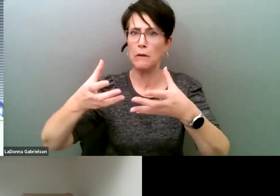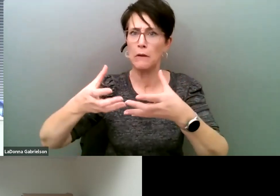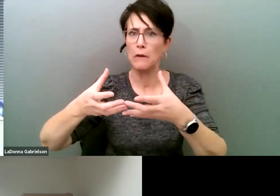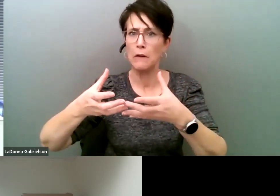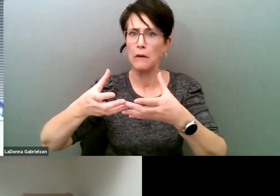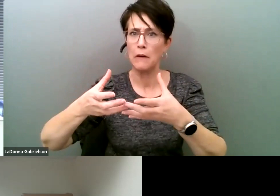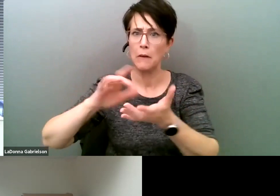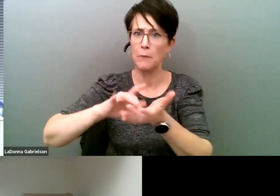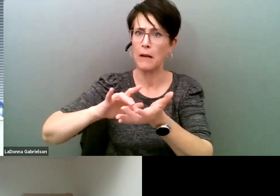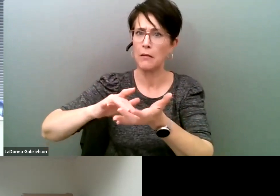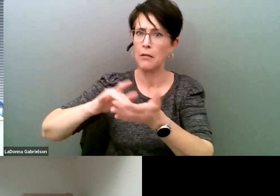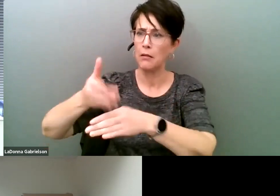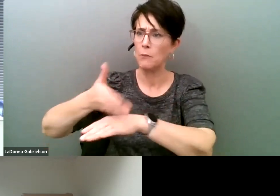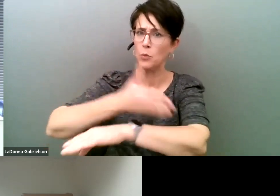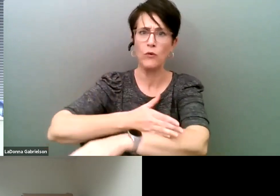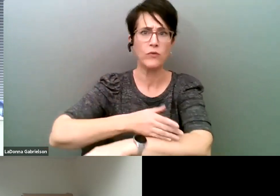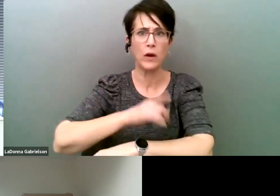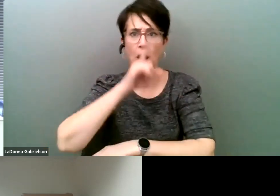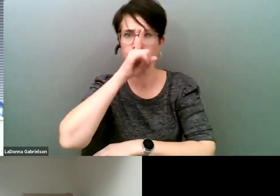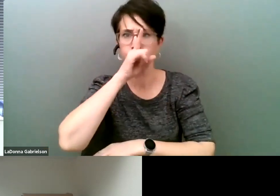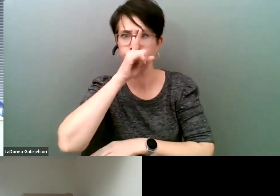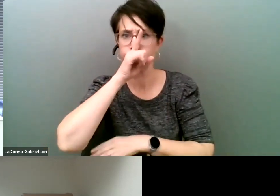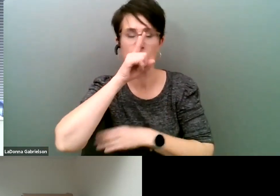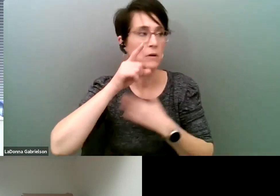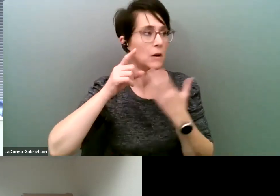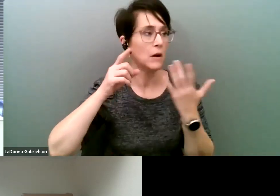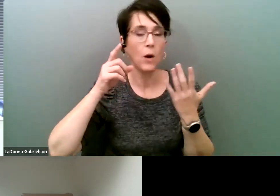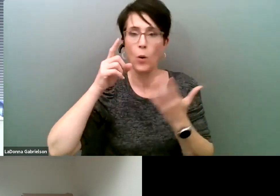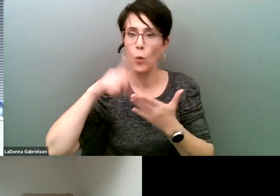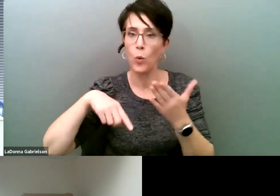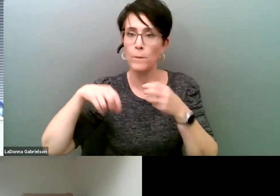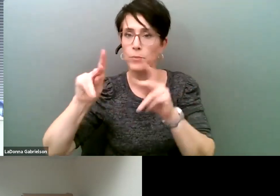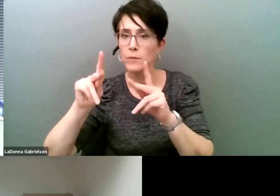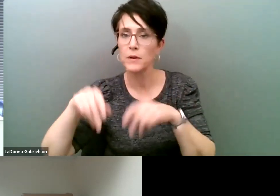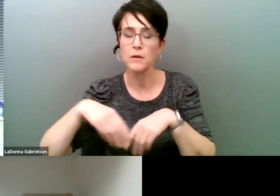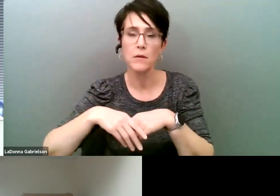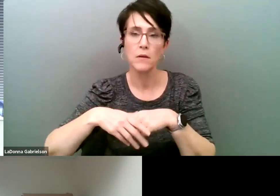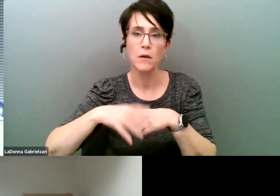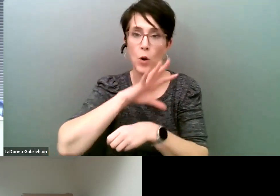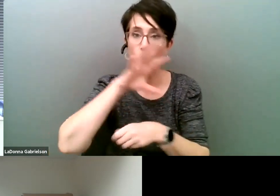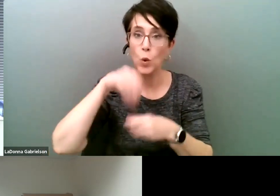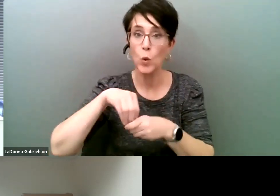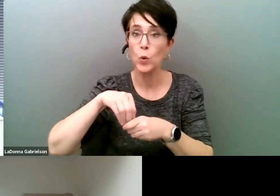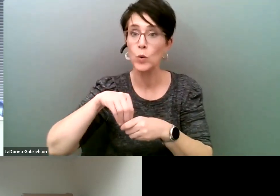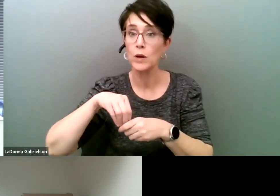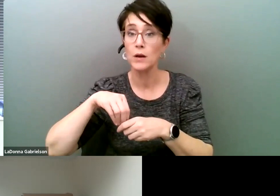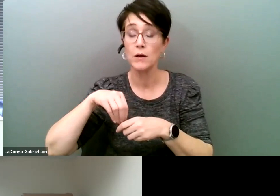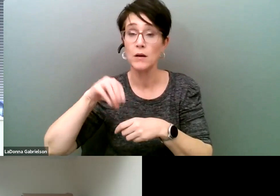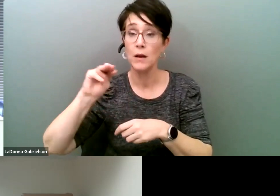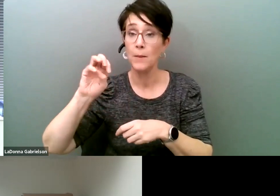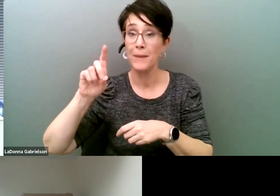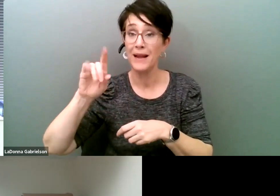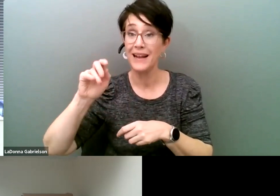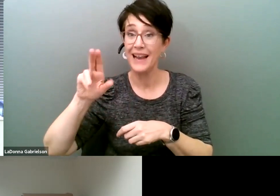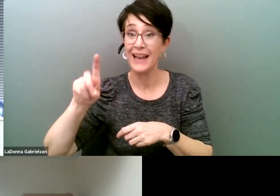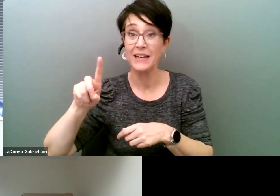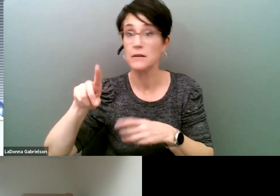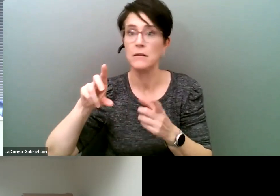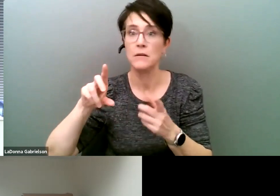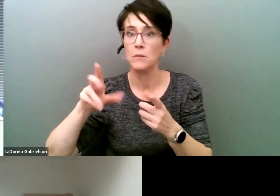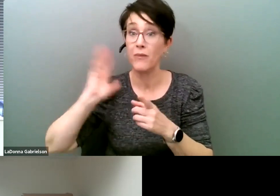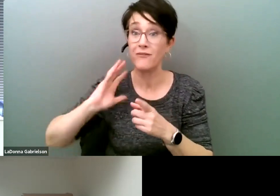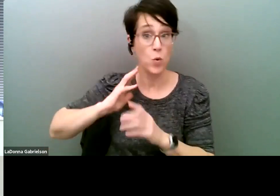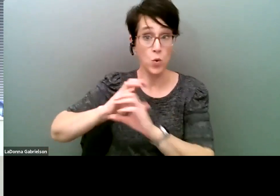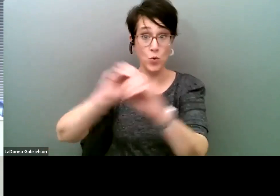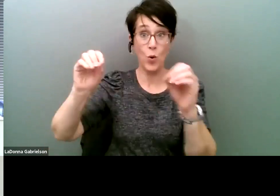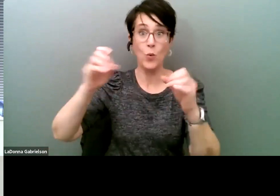group has not specifically been identified as being able to be covered in the state of Nebraska, and now it is.